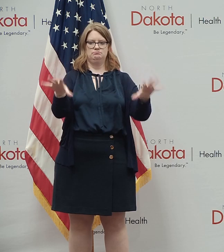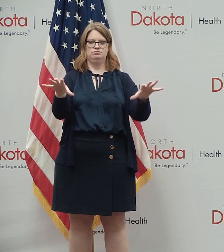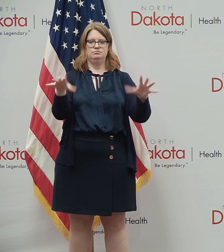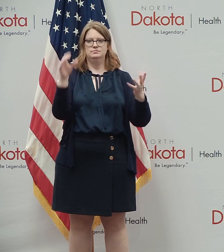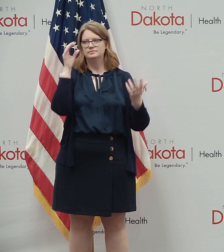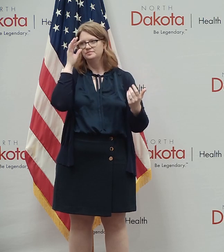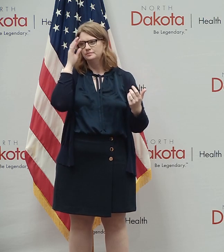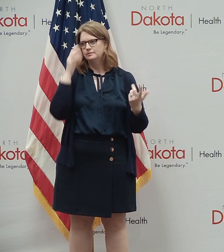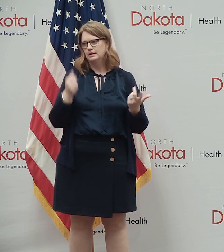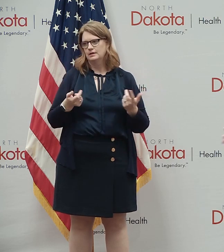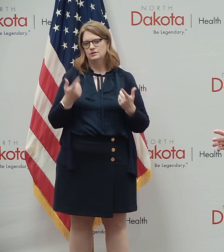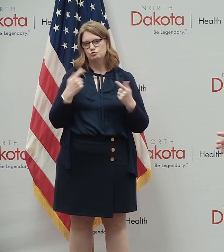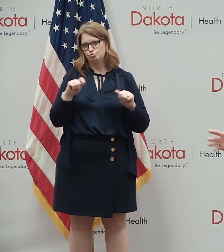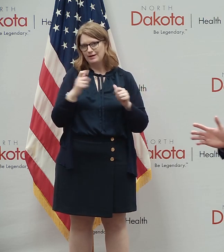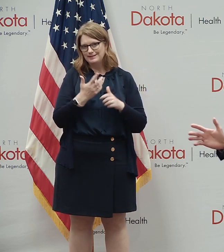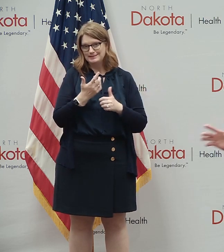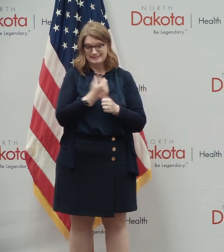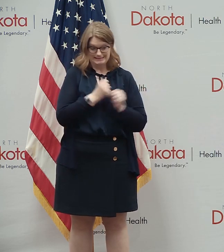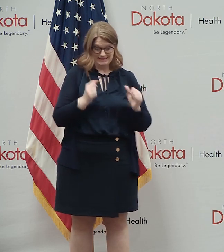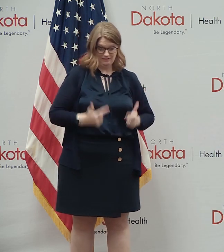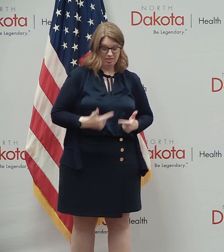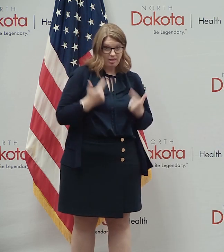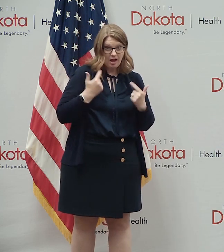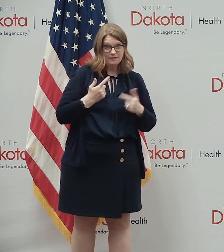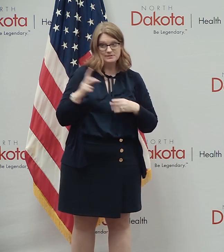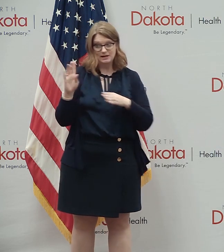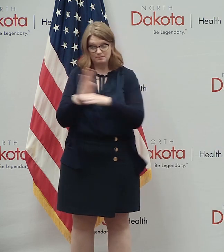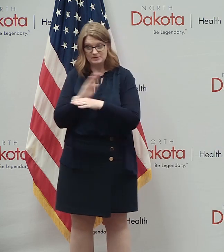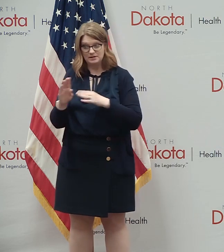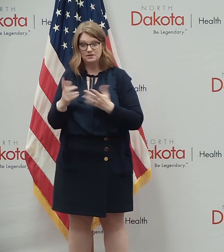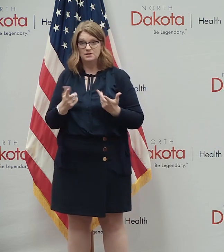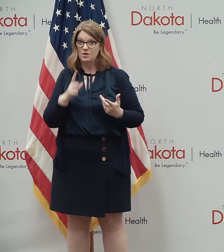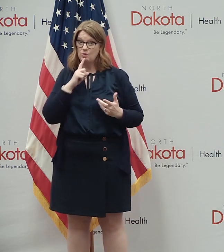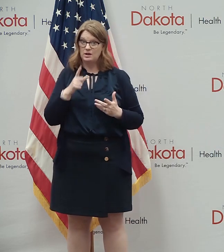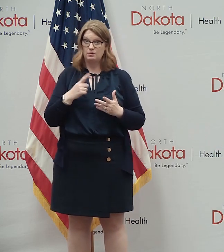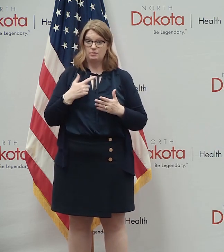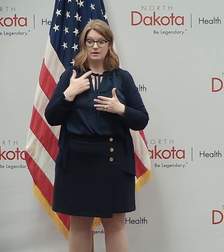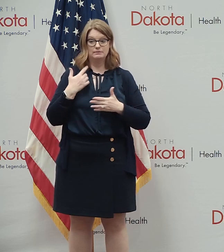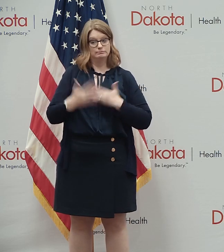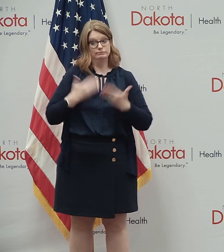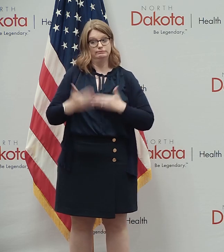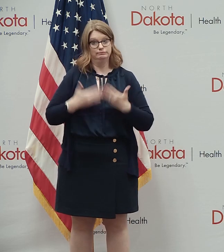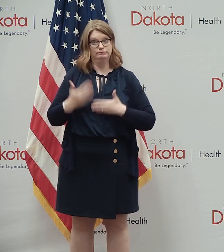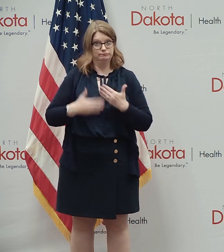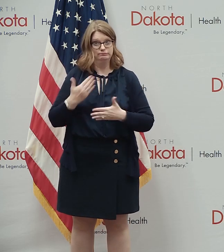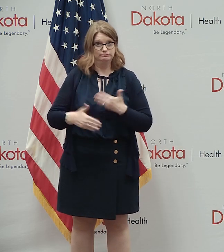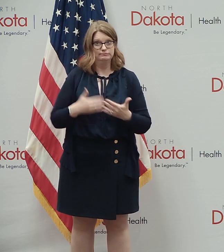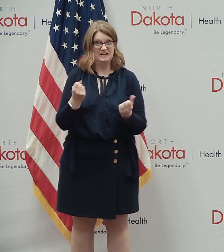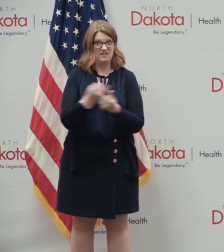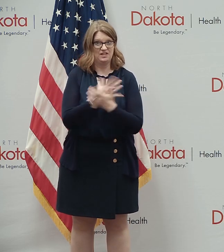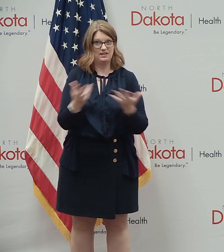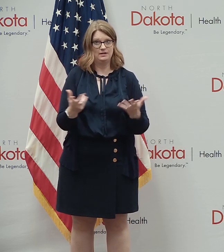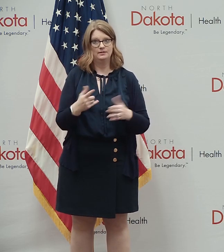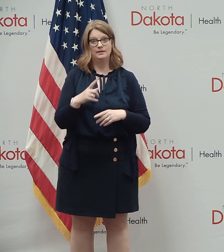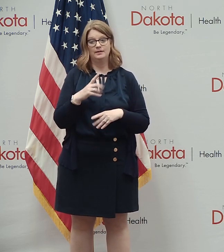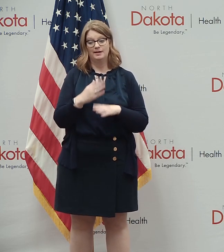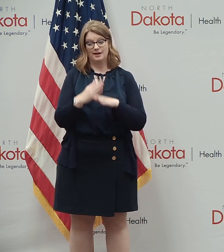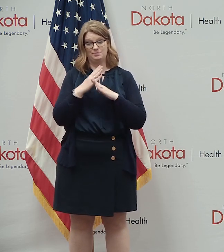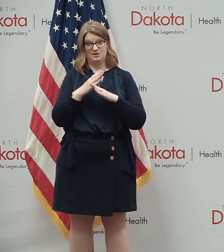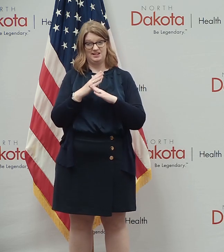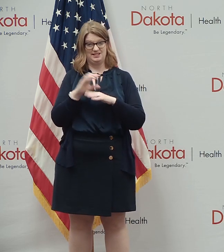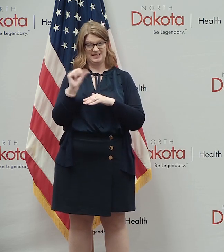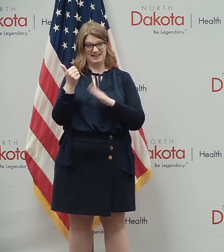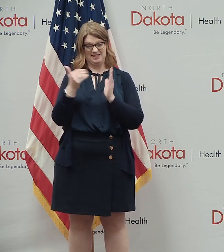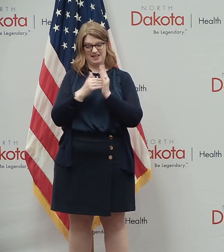it's about trying to save lives and livelihoods. We want to be moving ahead as fast as we can with the economy, at the same time protecting the 10,000 plus folks that